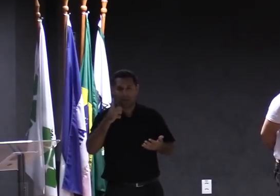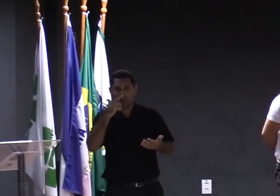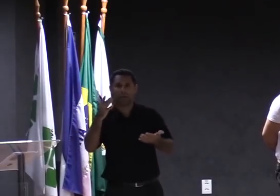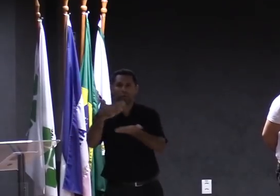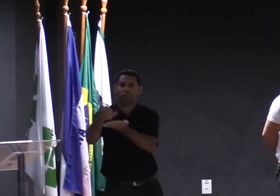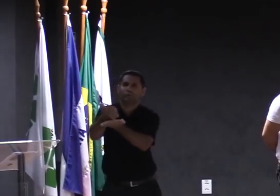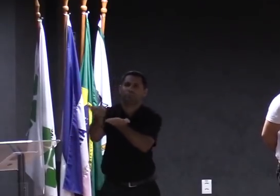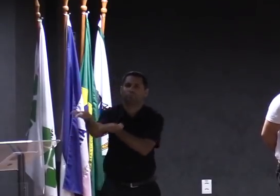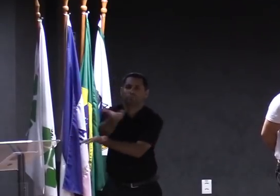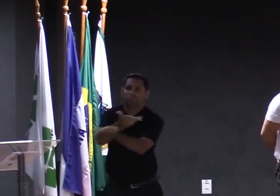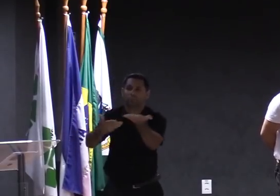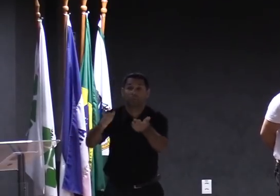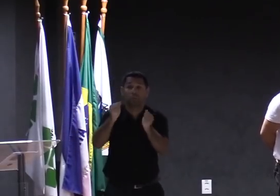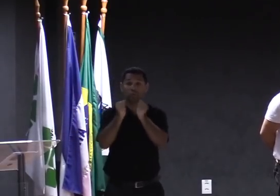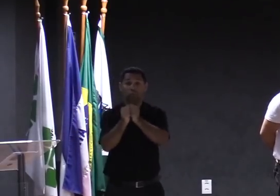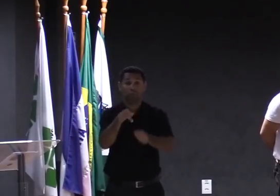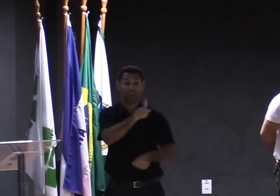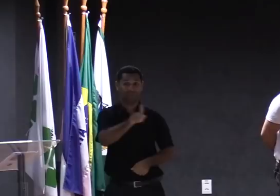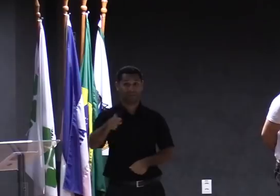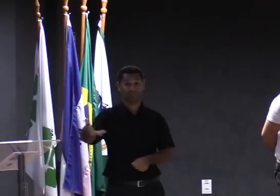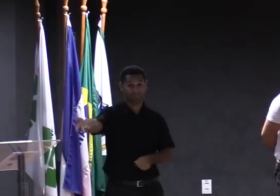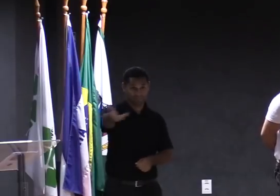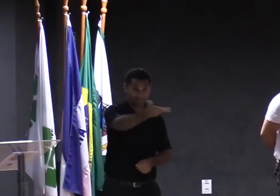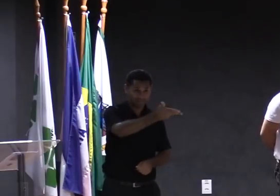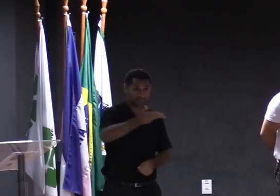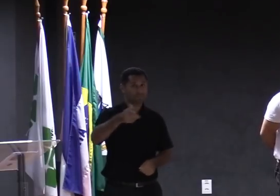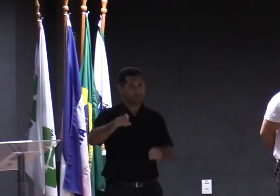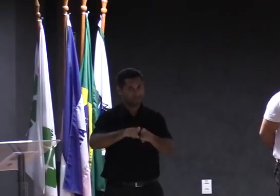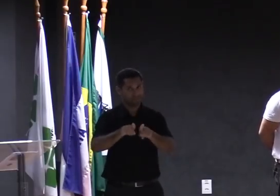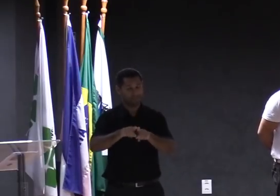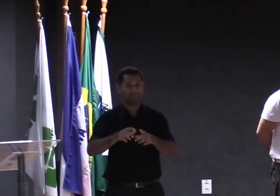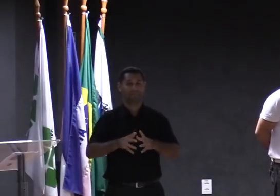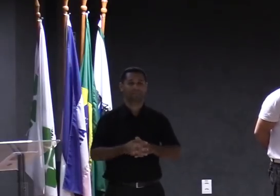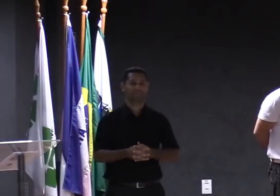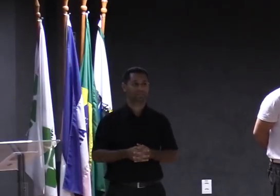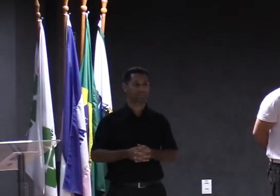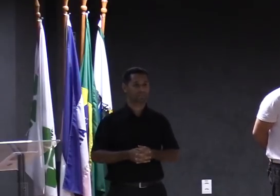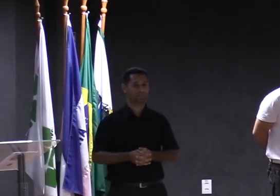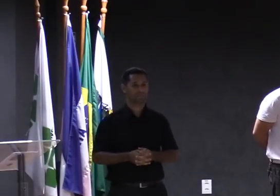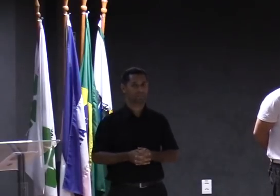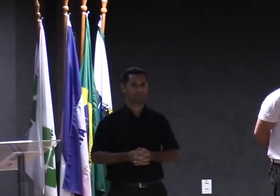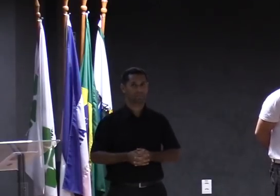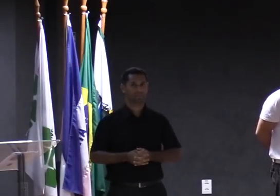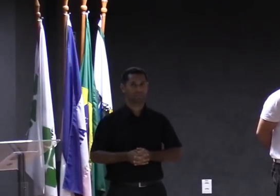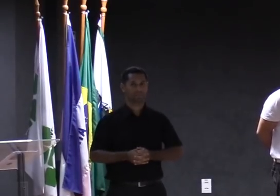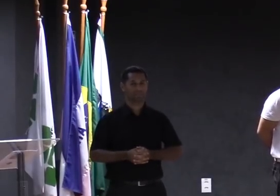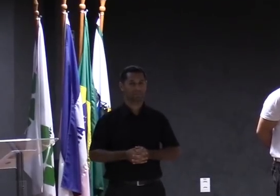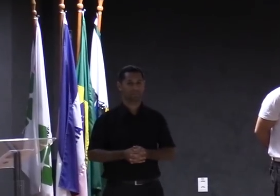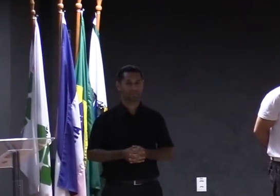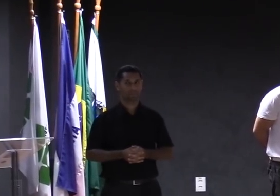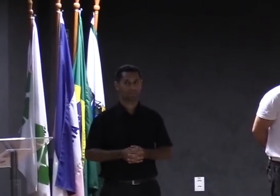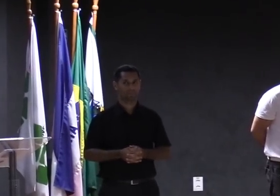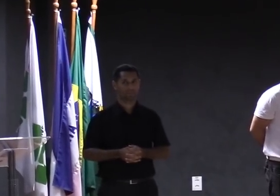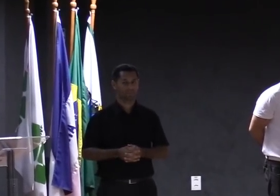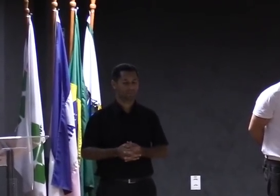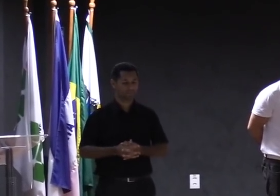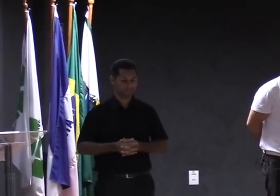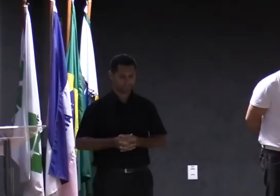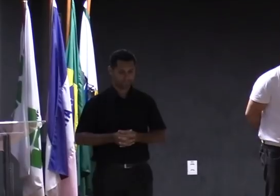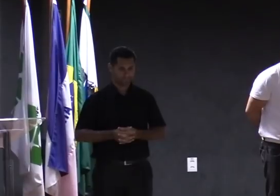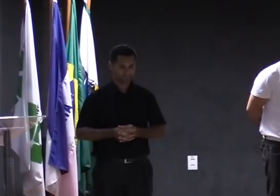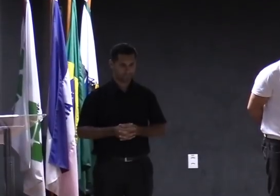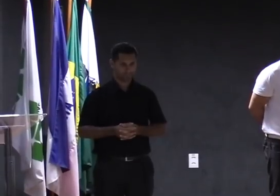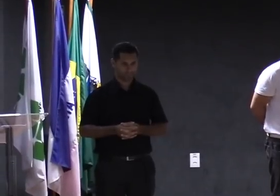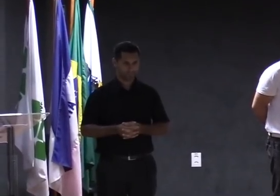dividir com os outros professores. This moment to share your ideas with the others was